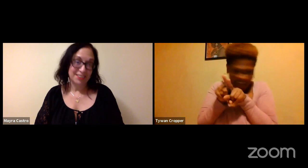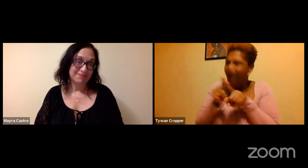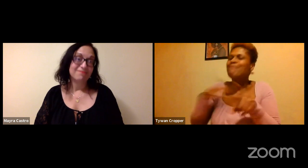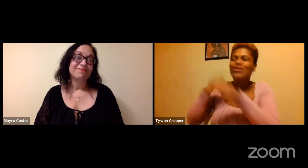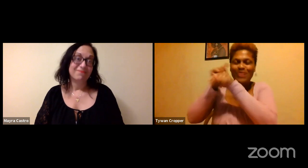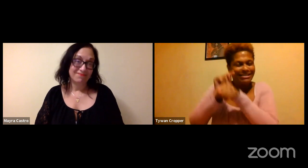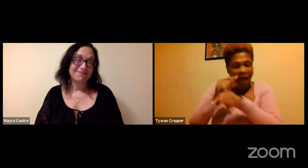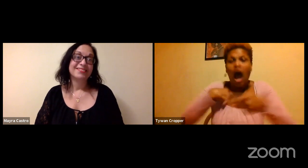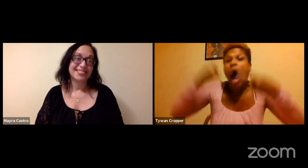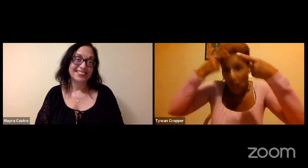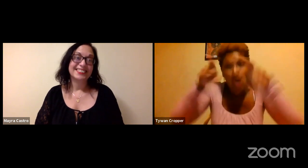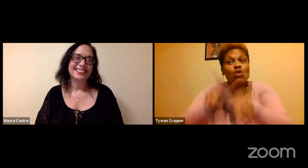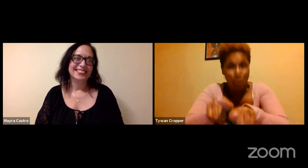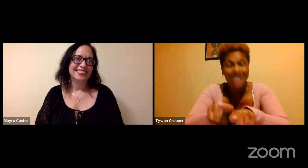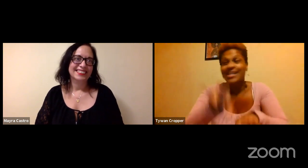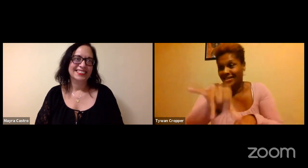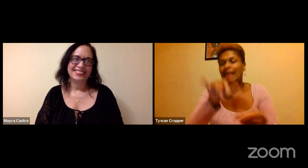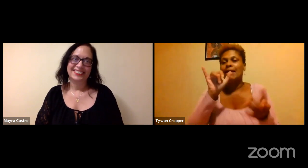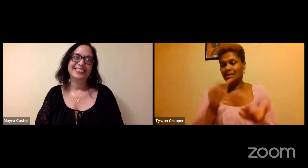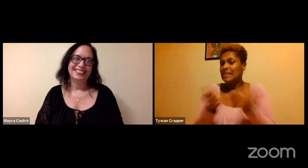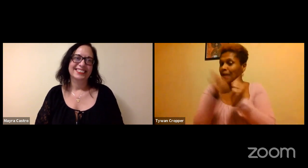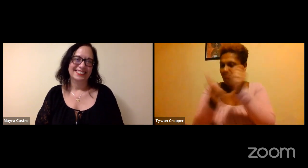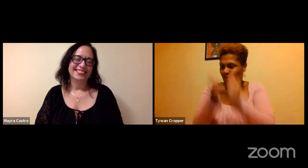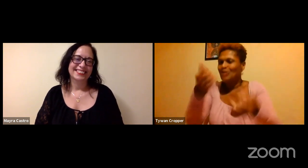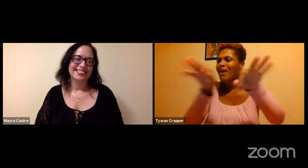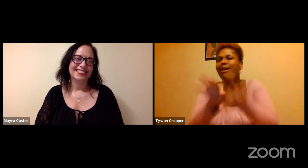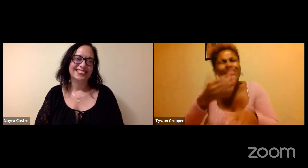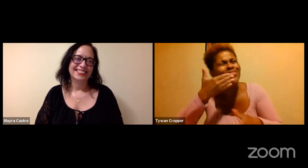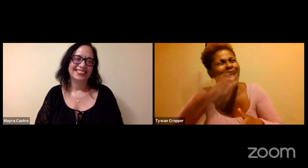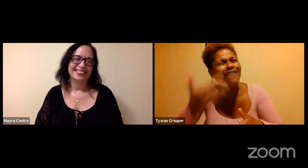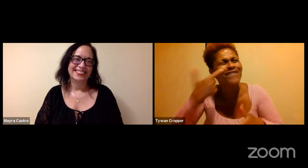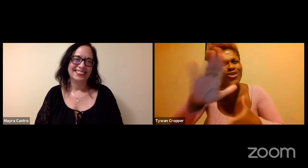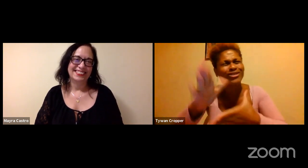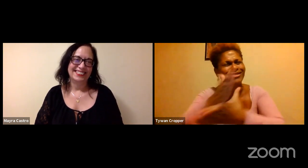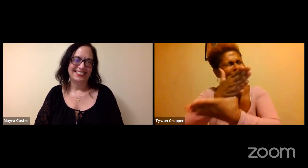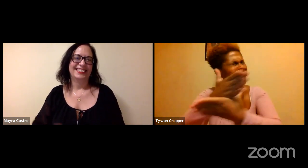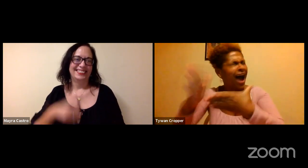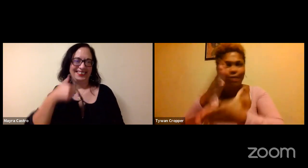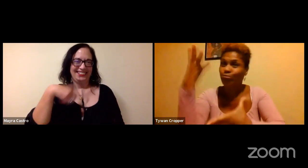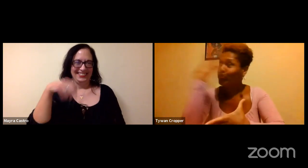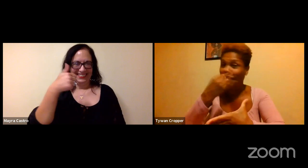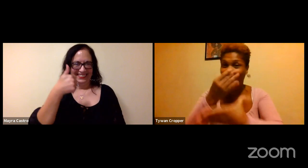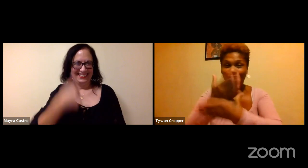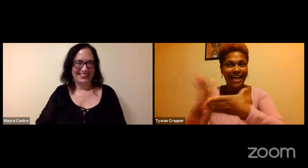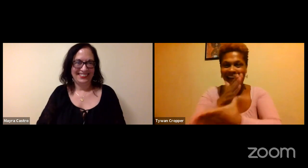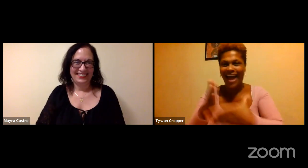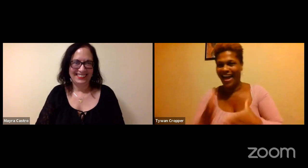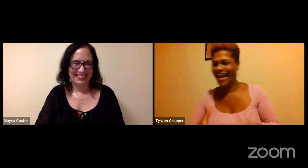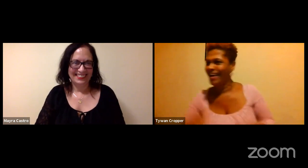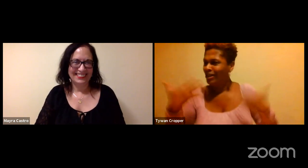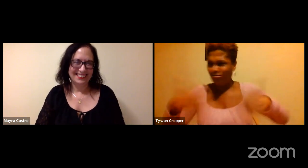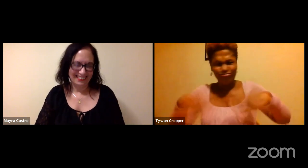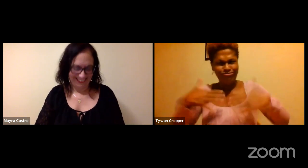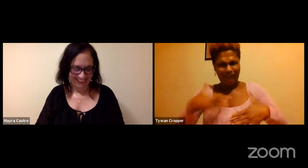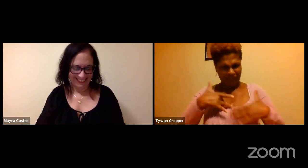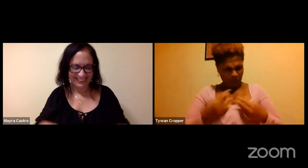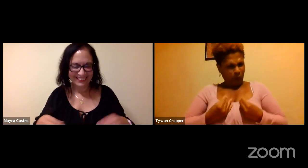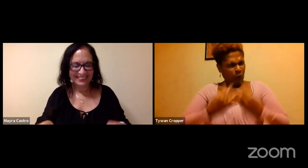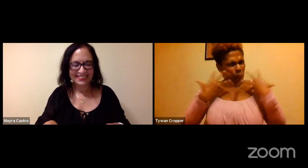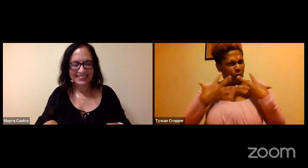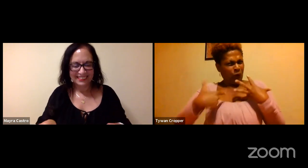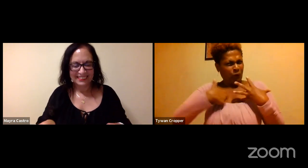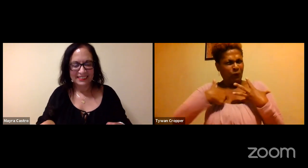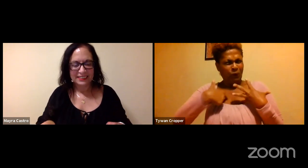in my family. Black culture, we have our traditions. It's the same and it's so important. But I want to thank you for